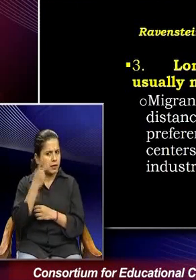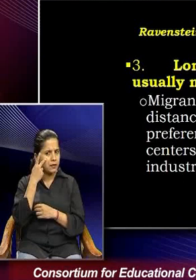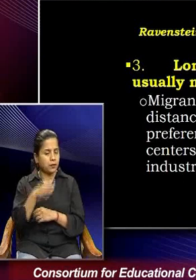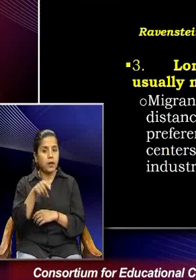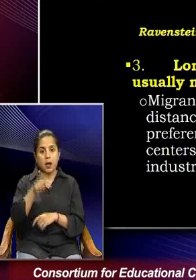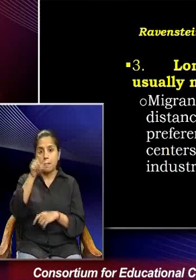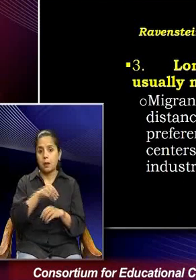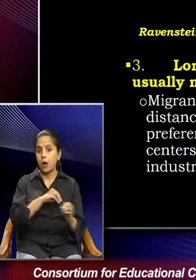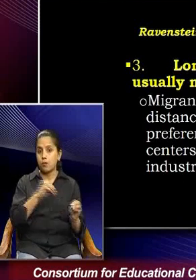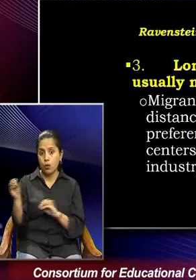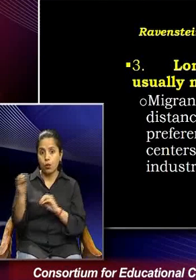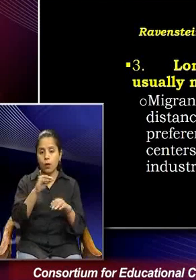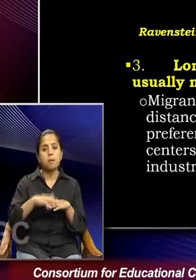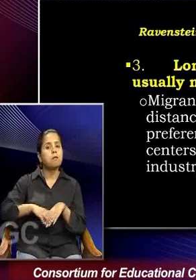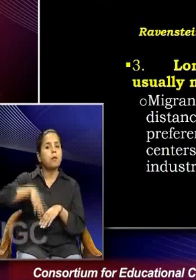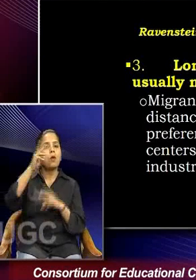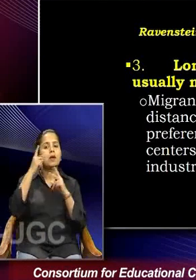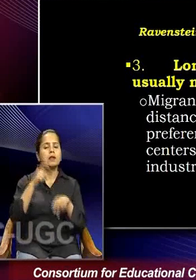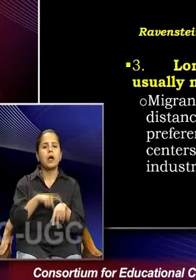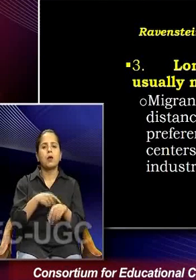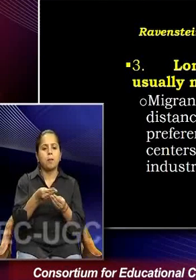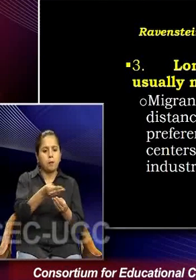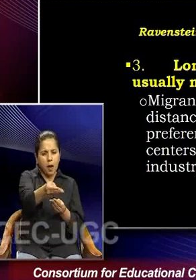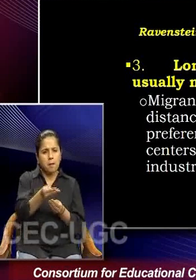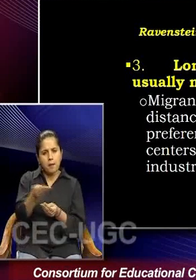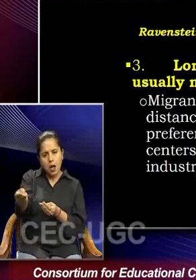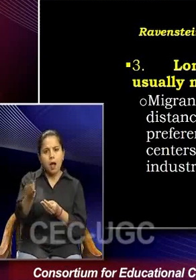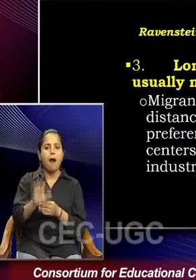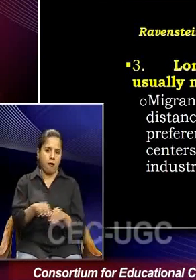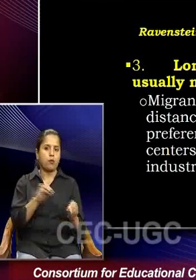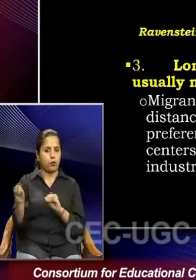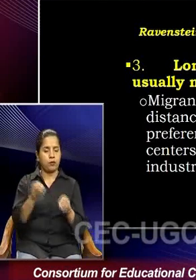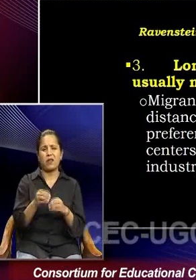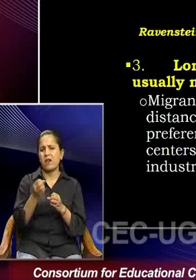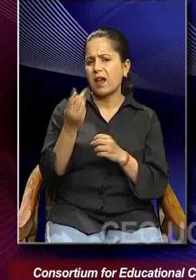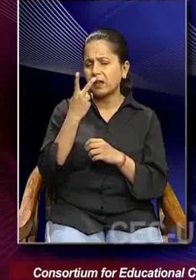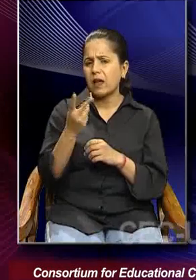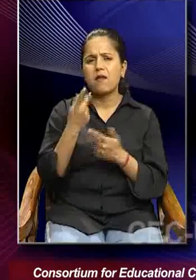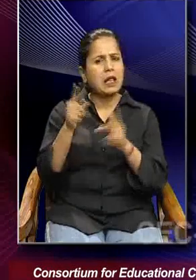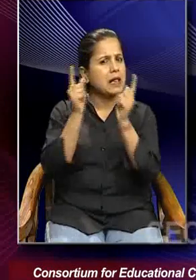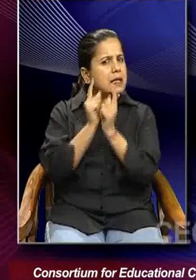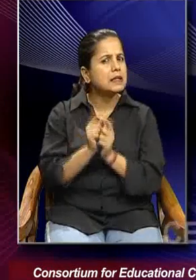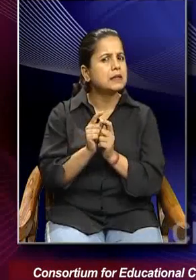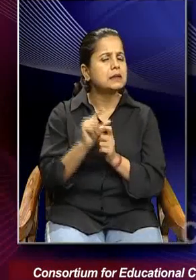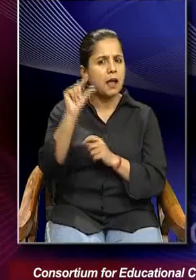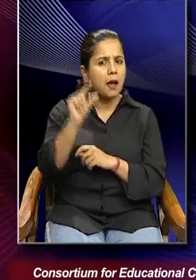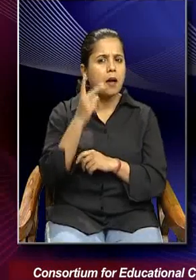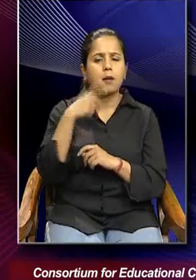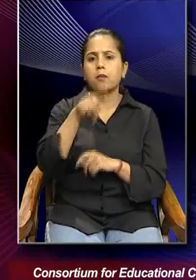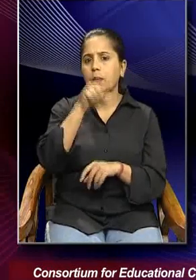the migration is a short distance migration, and very few cases we observe migrations to